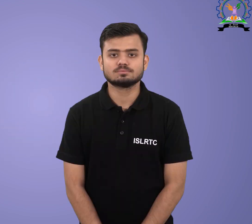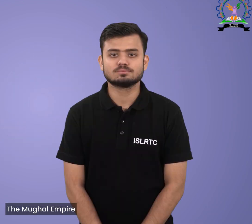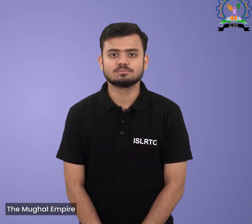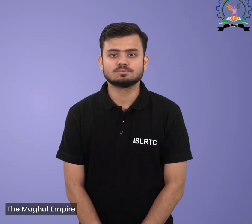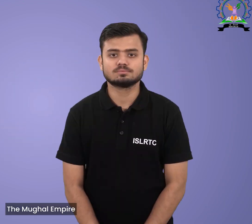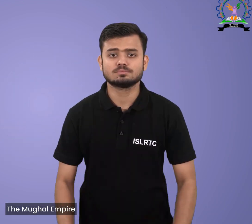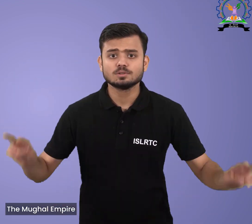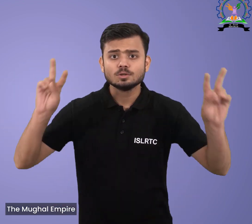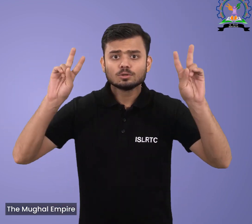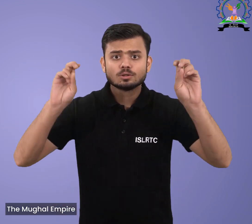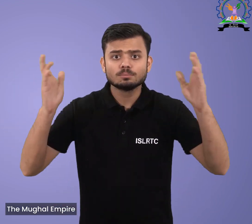The Mughal Empire.